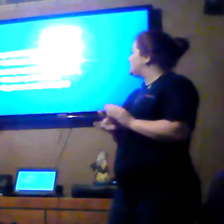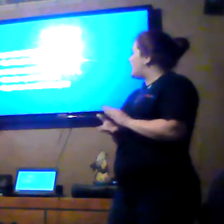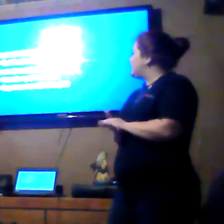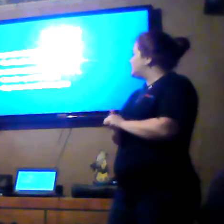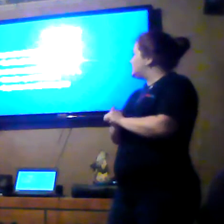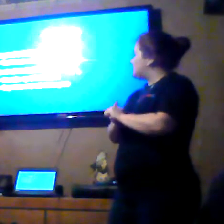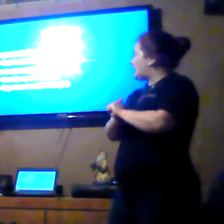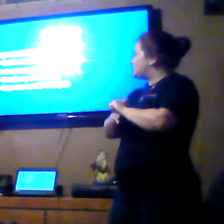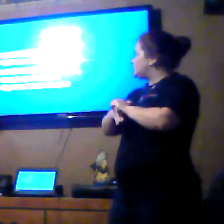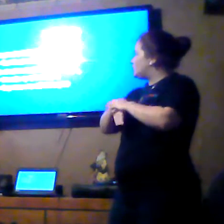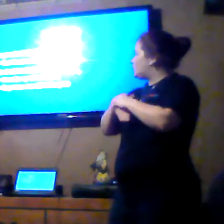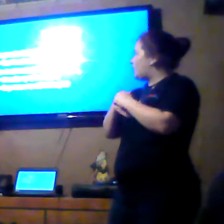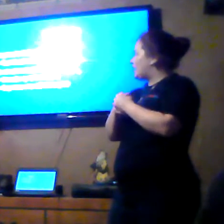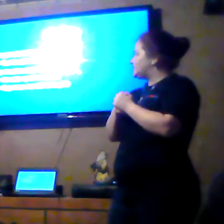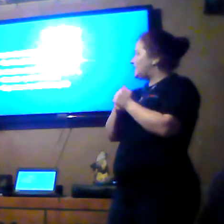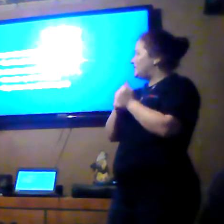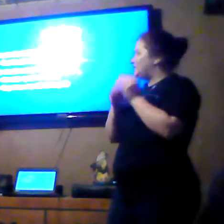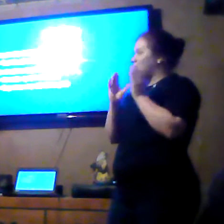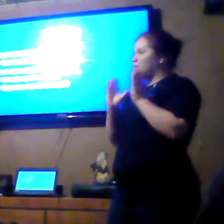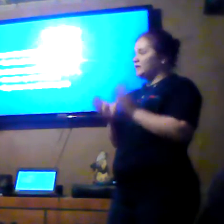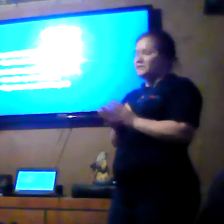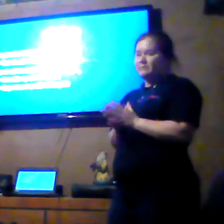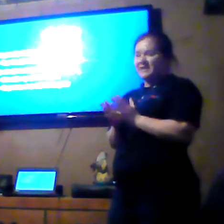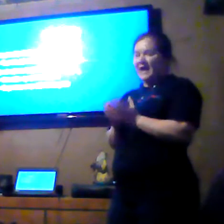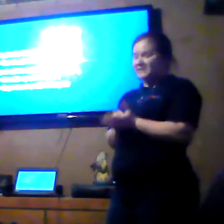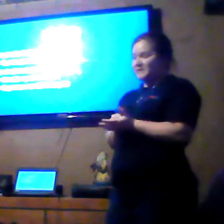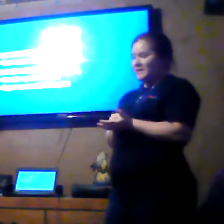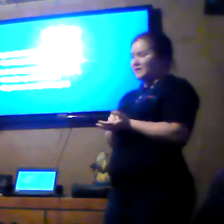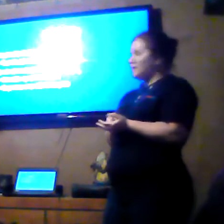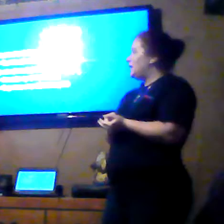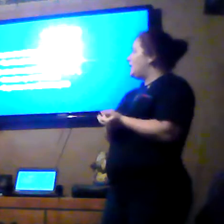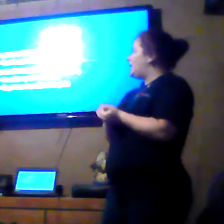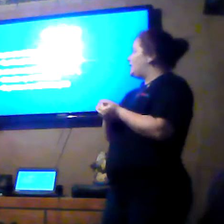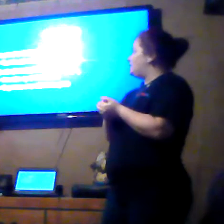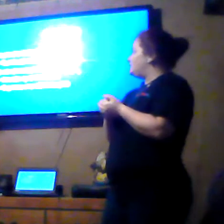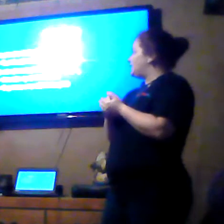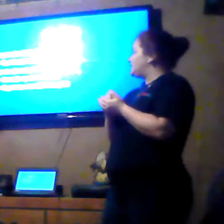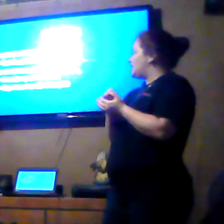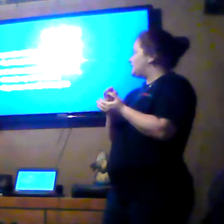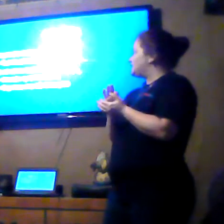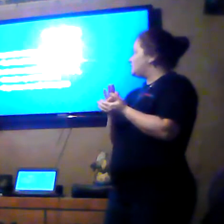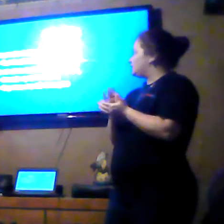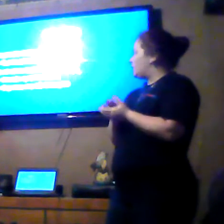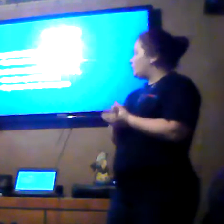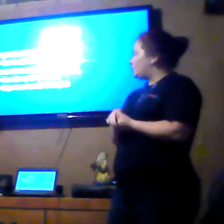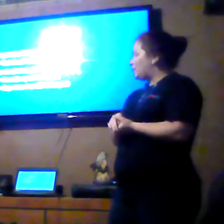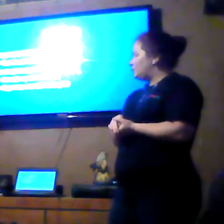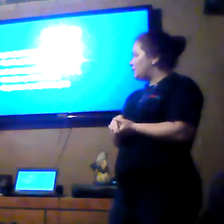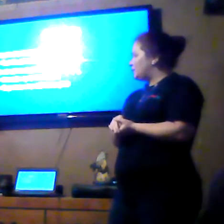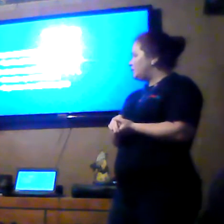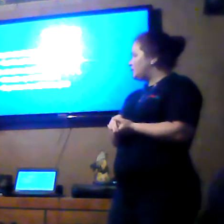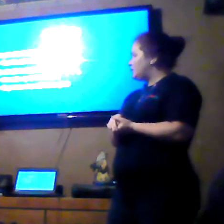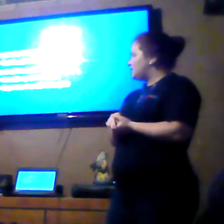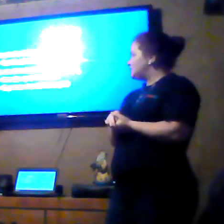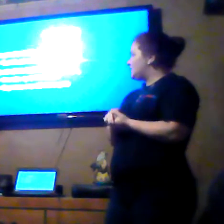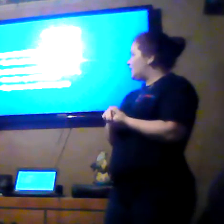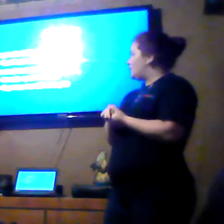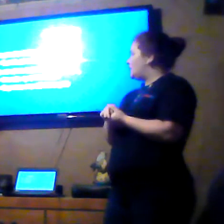Diagnosis actually requires that the organism be isolated. They can test blood or bone marrow for this. A